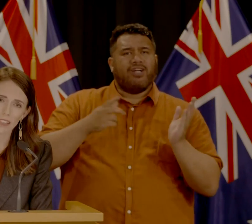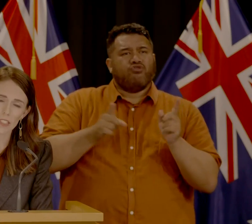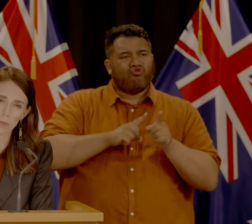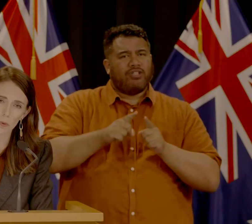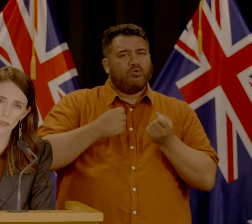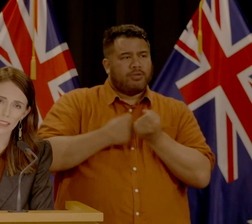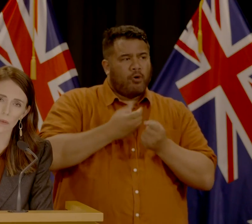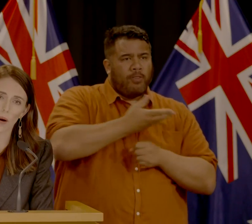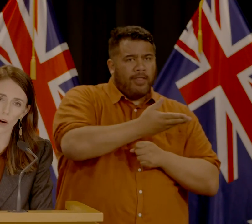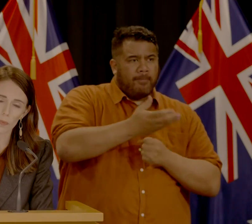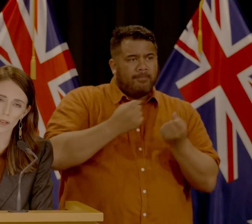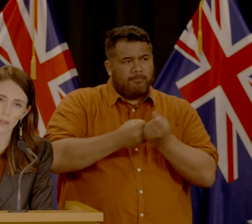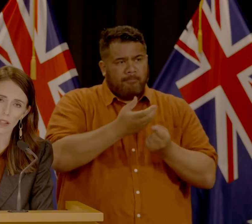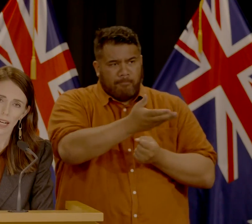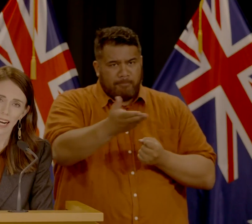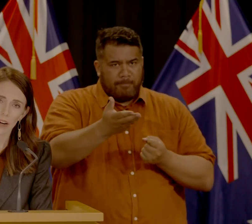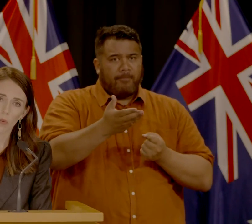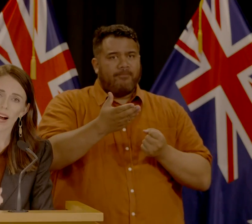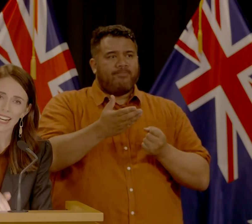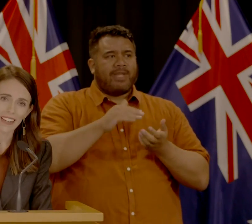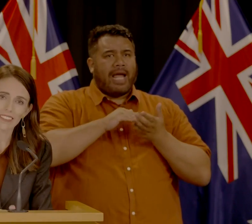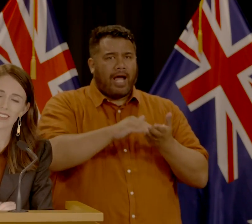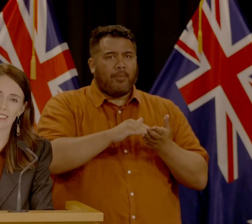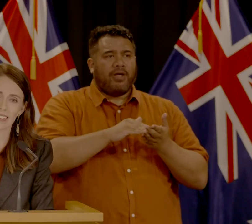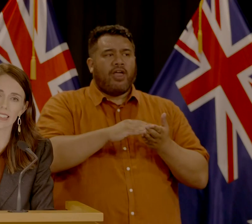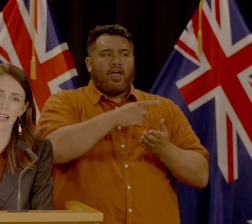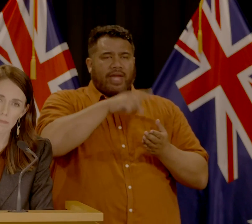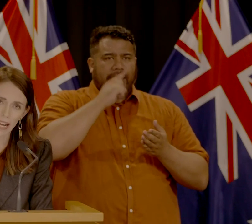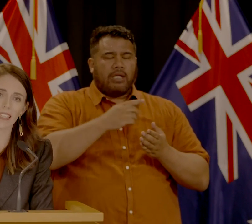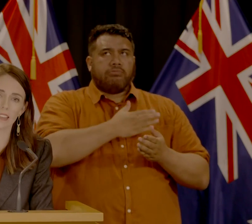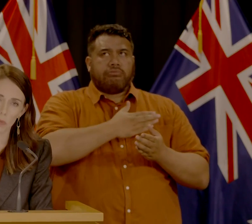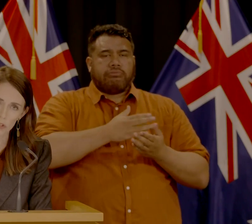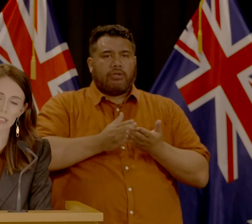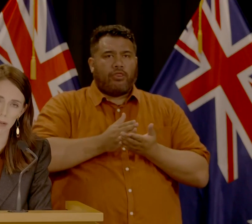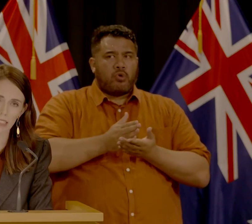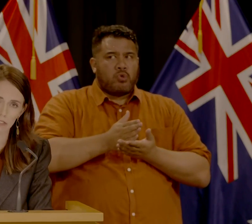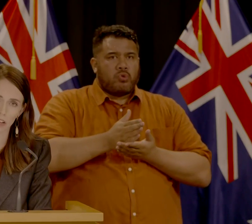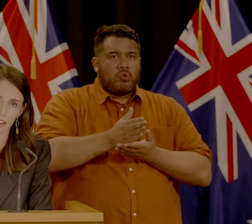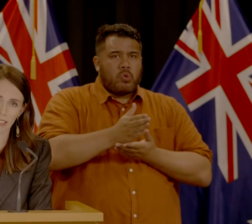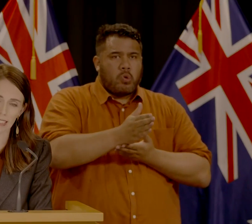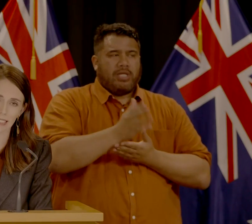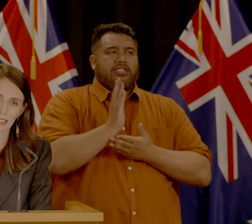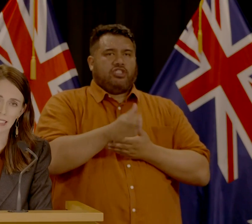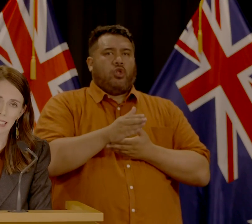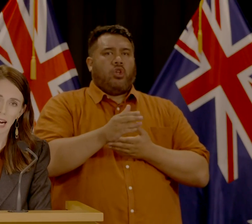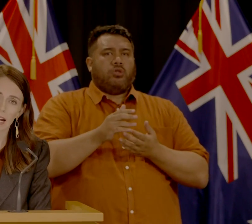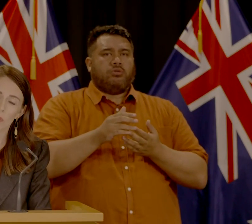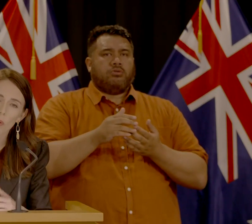them the kind of support that will help them ride out the worst impacts of